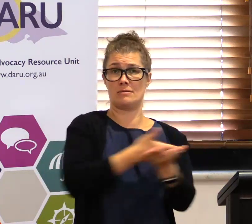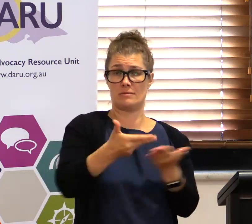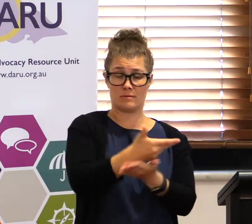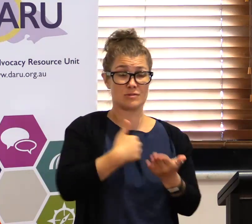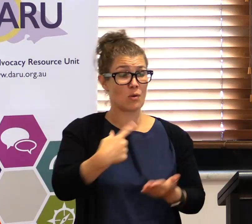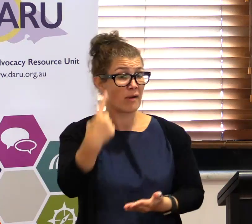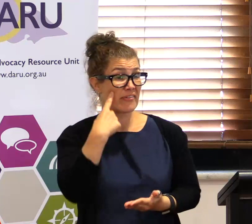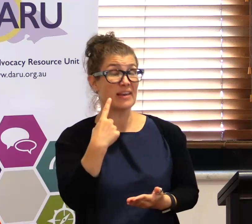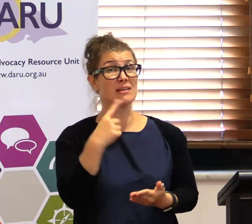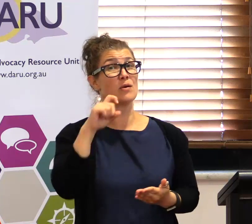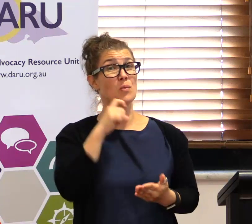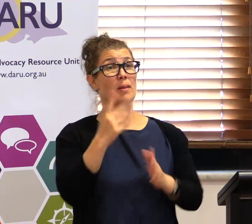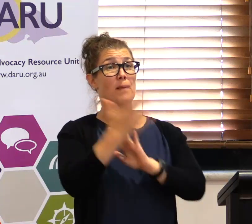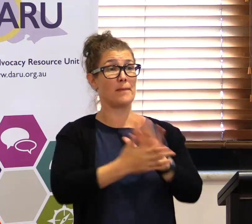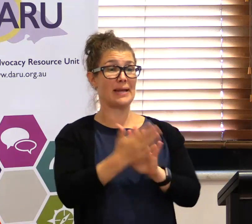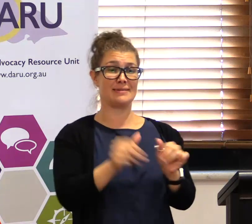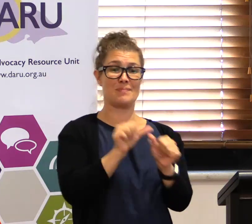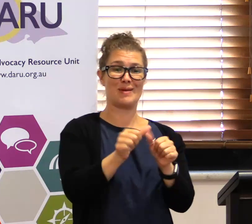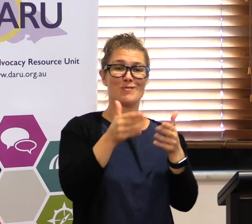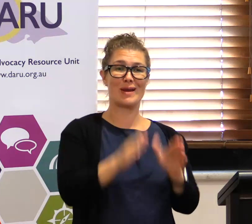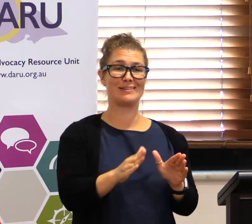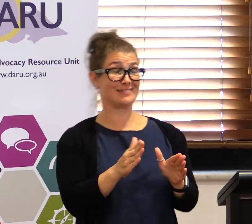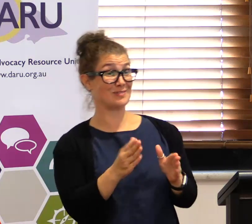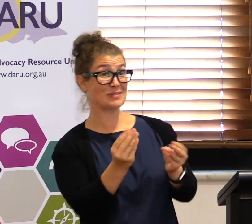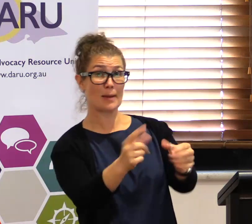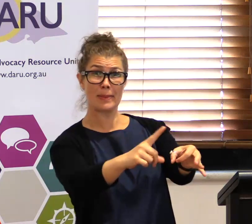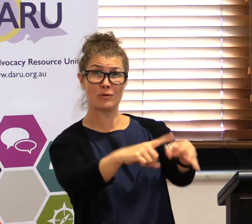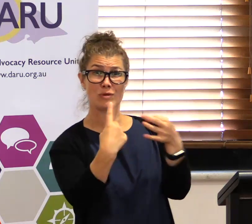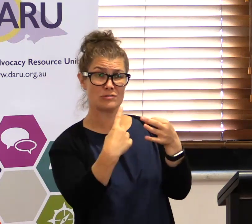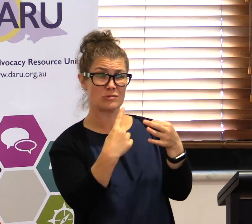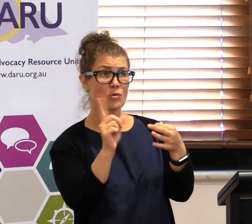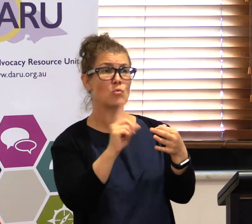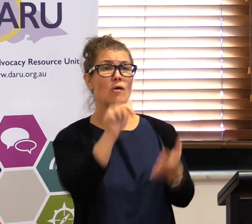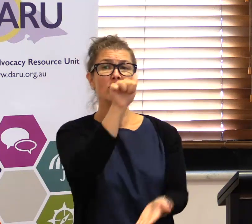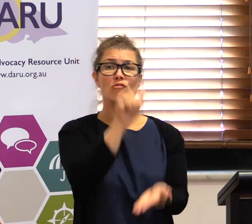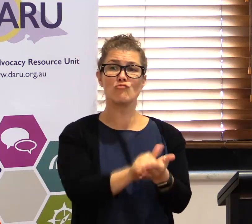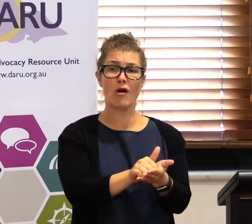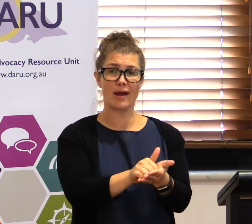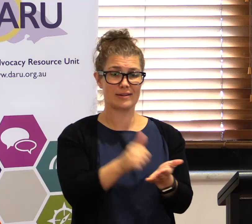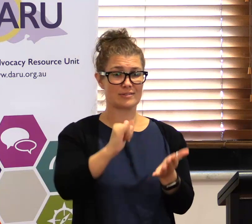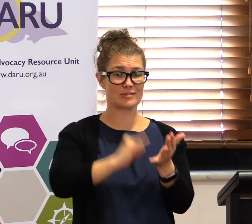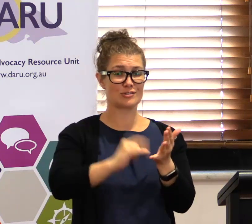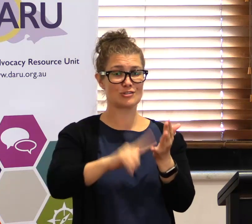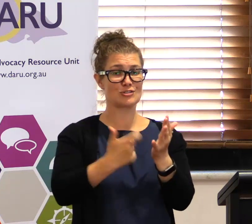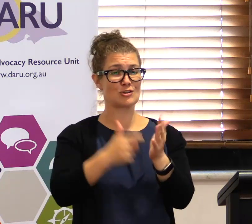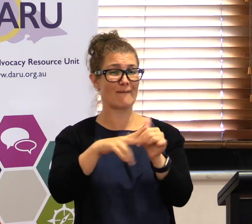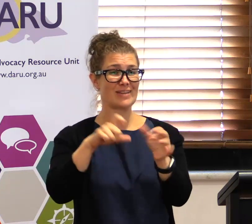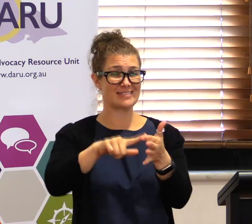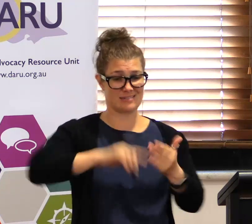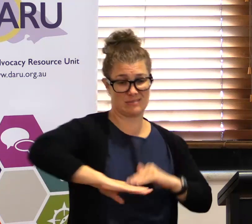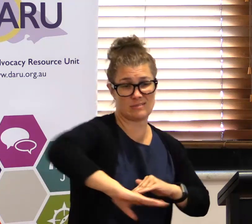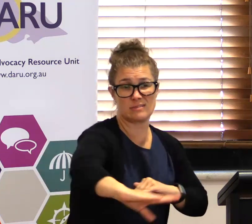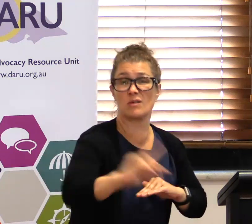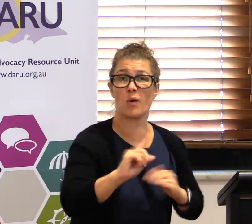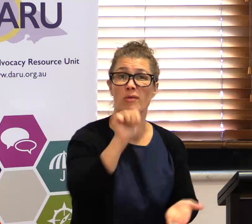going to set us on a better frame for answering some of those questions about, well, what's the right kind of service? We start from the right assumption. And